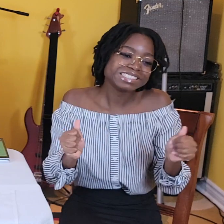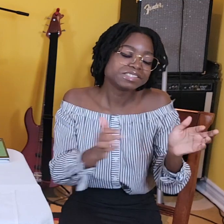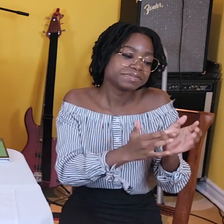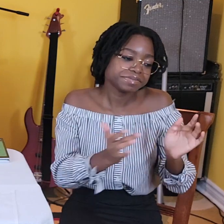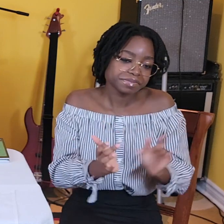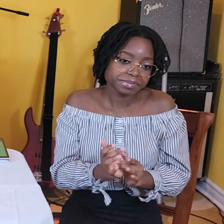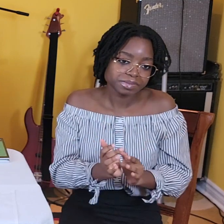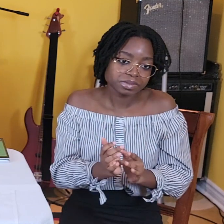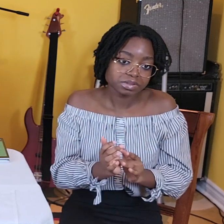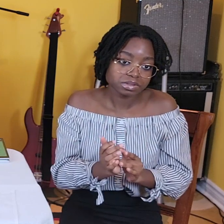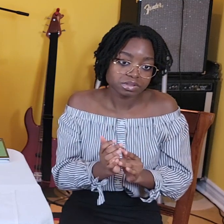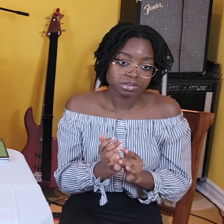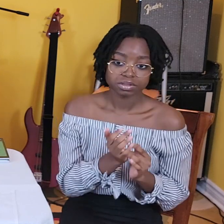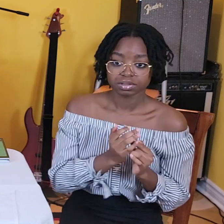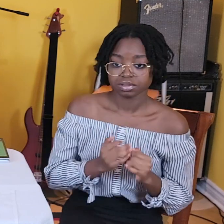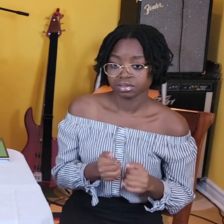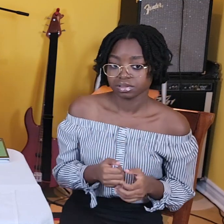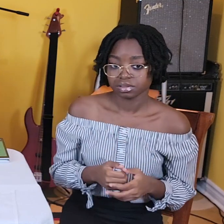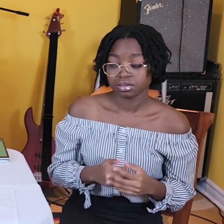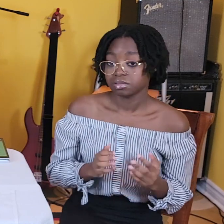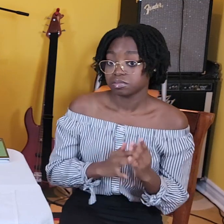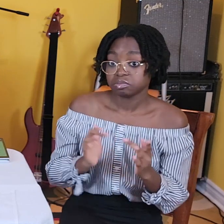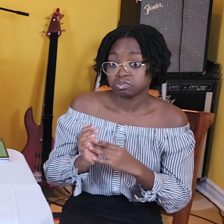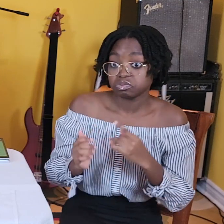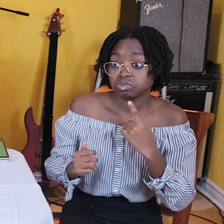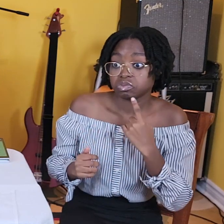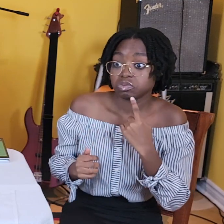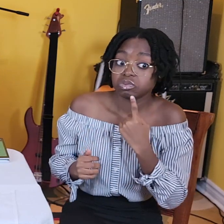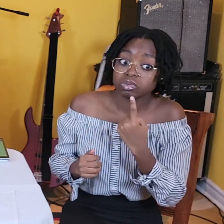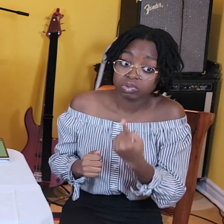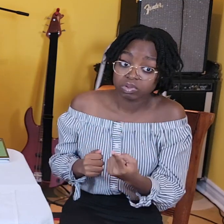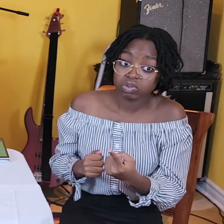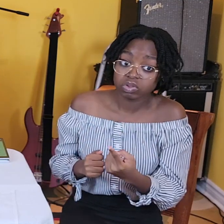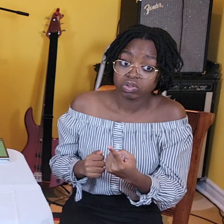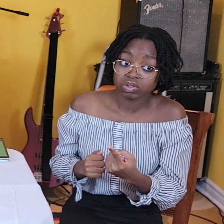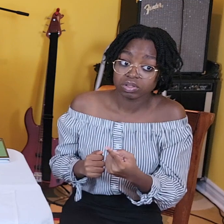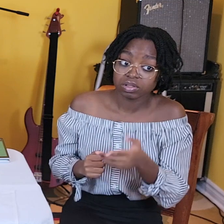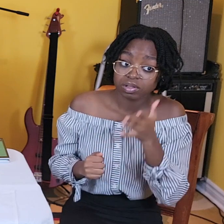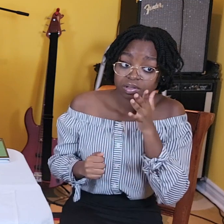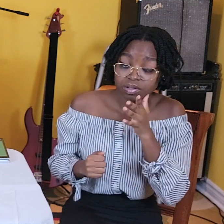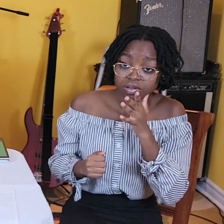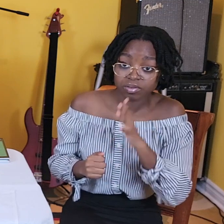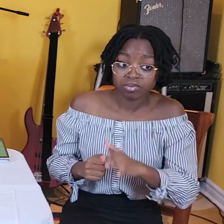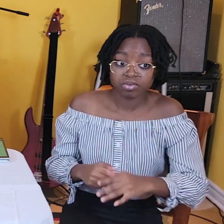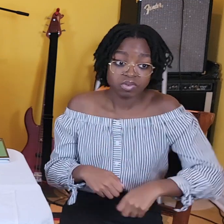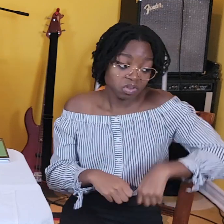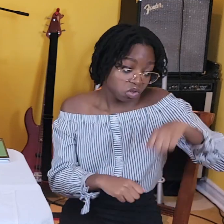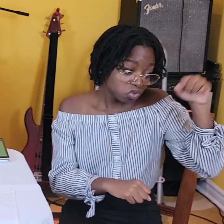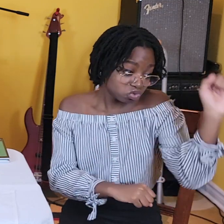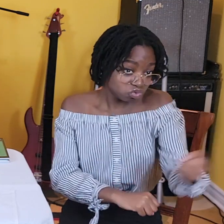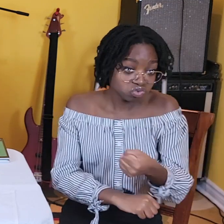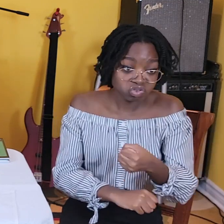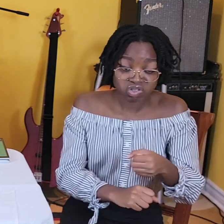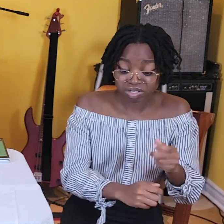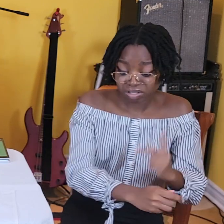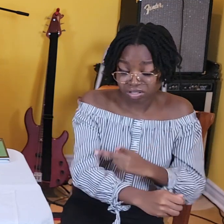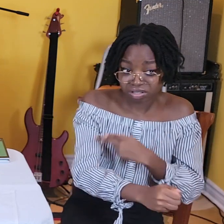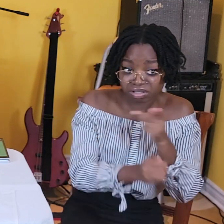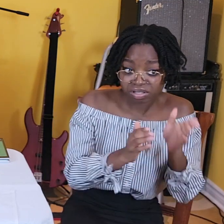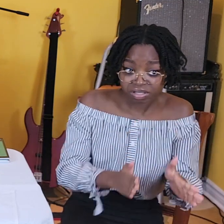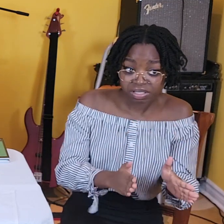Jesus said that, and he said, "I will strike the shepherd, and the sheep of the flock will